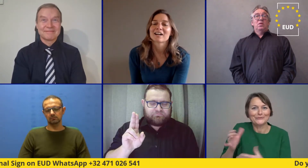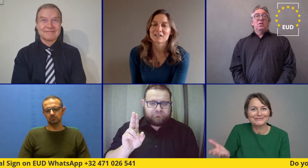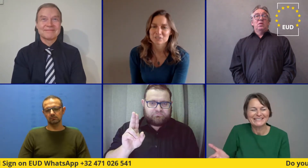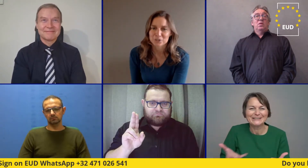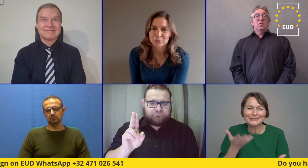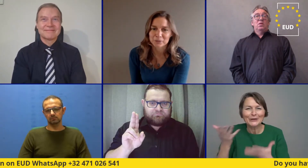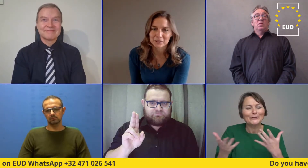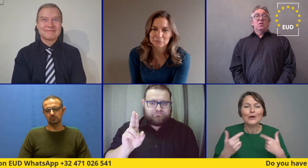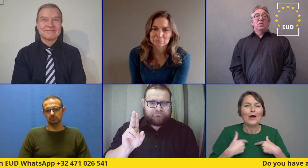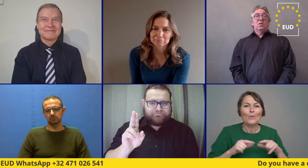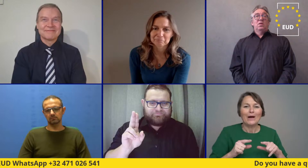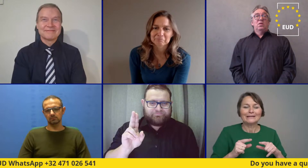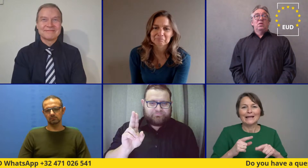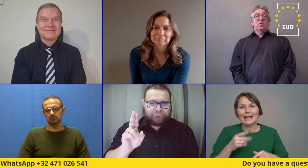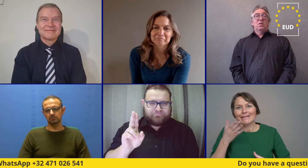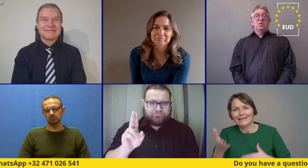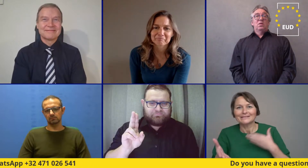of interpreting.